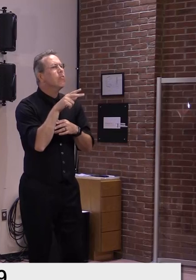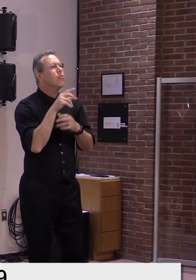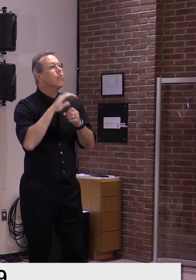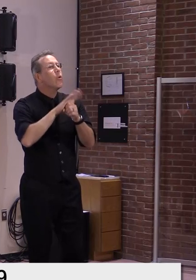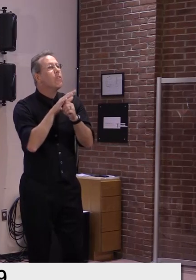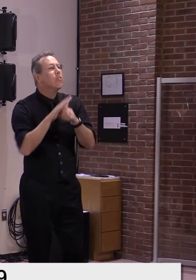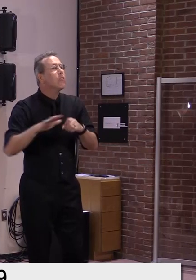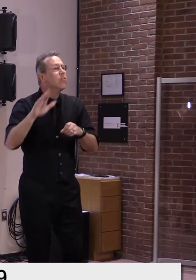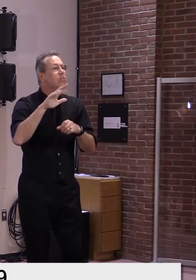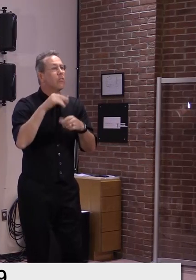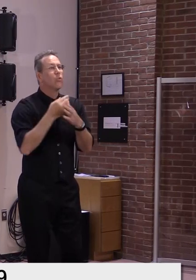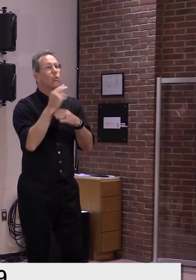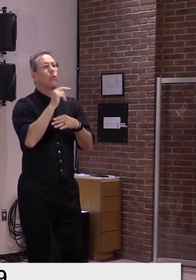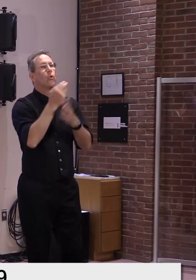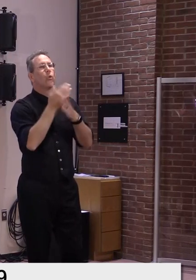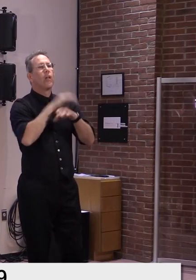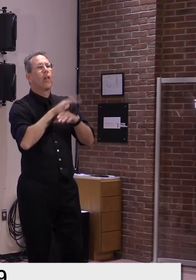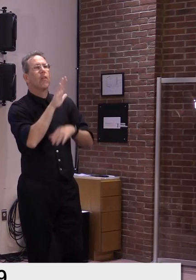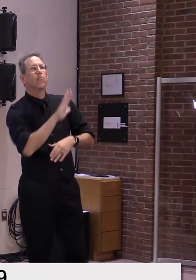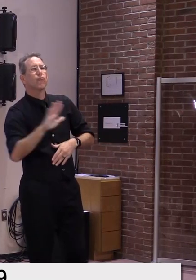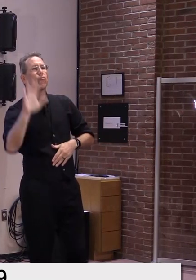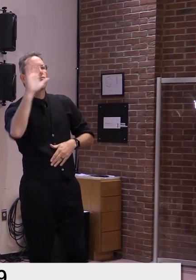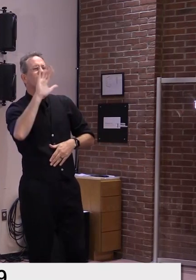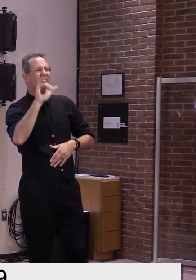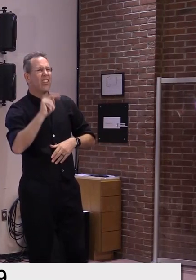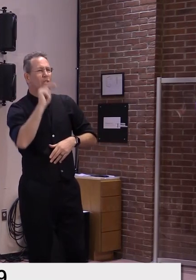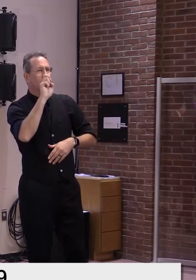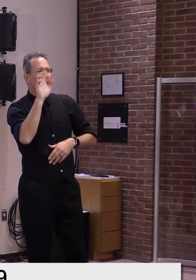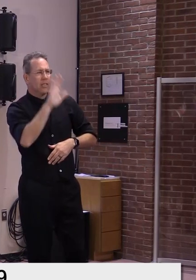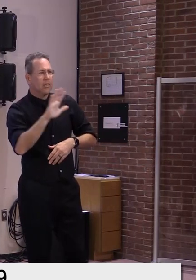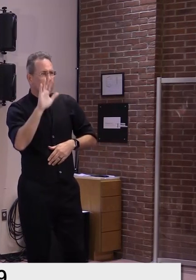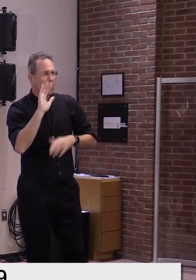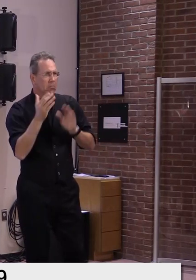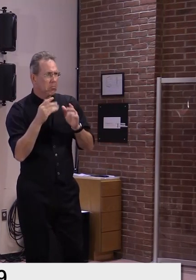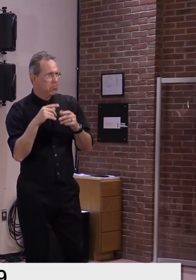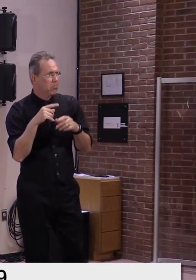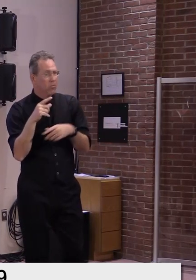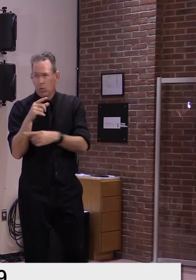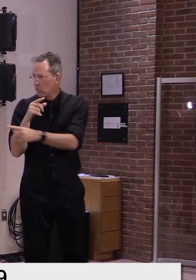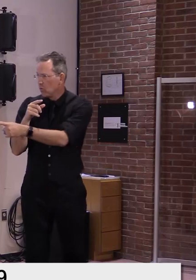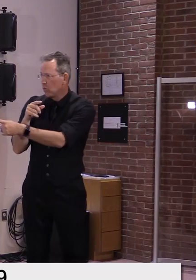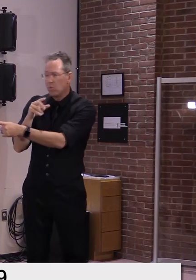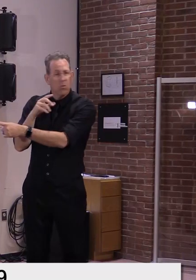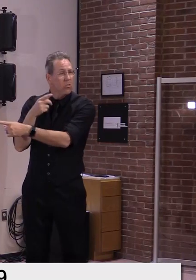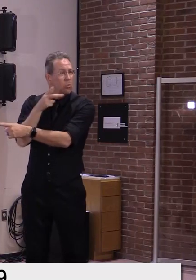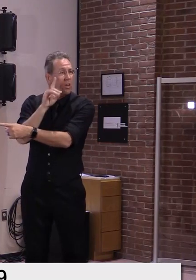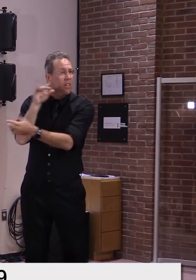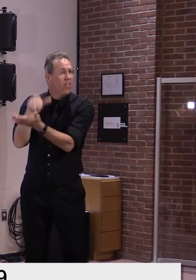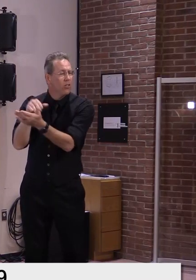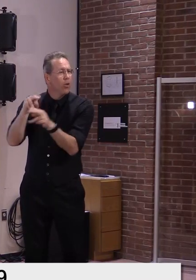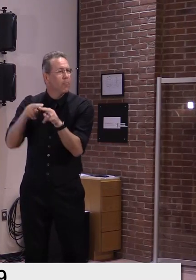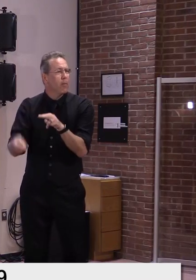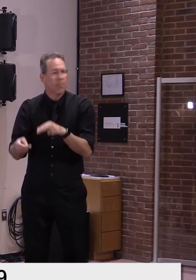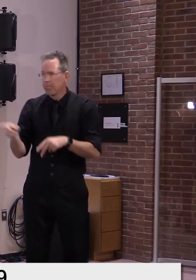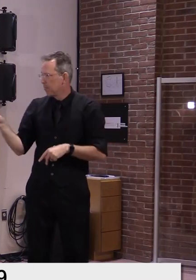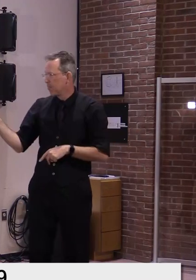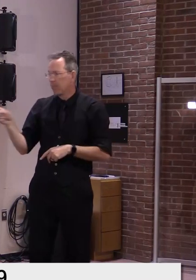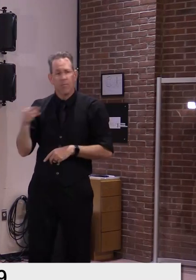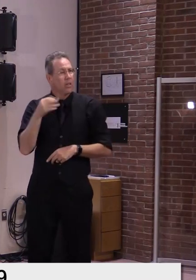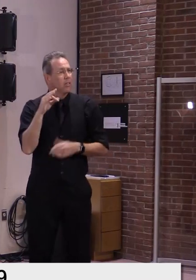this week totaled just under 20,000 for the first time since last September, representing a decrease